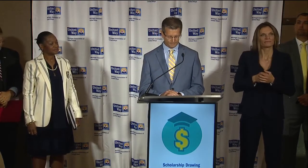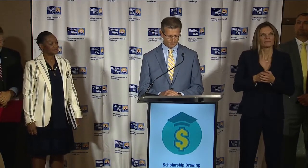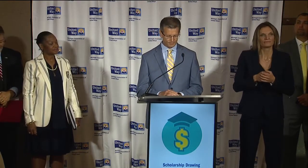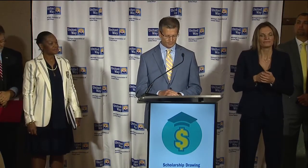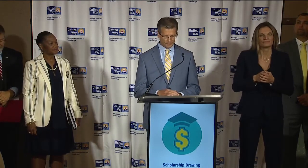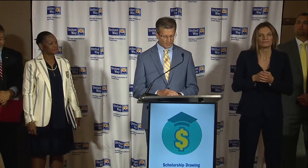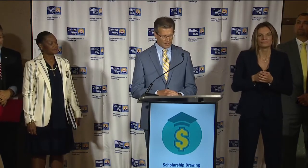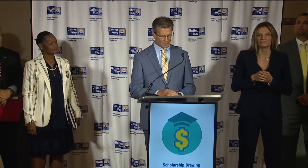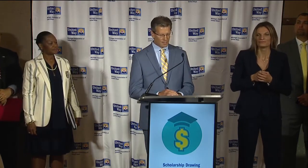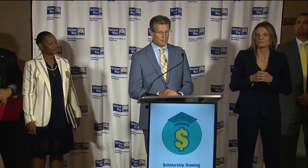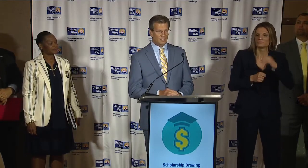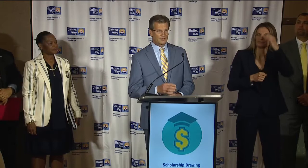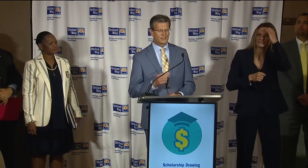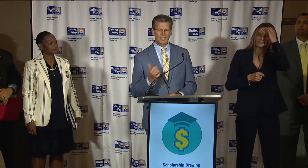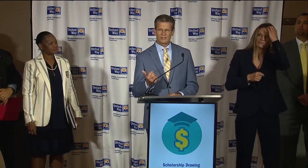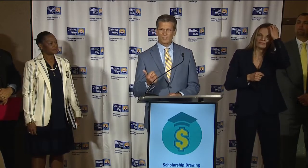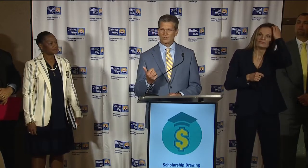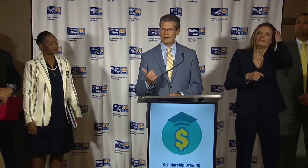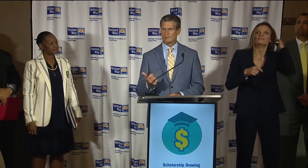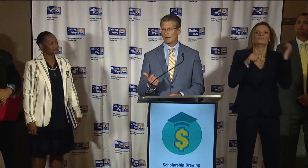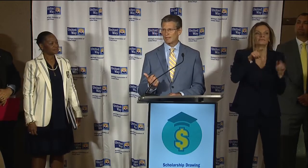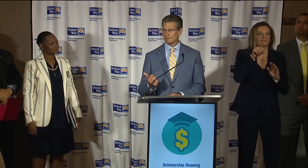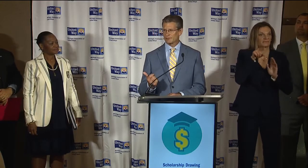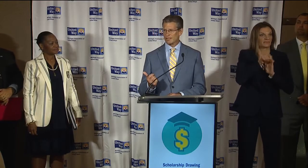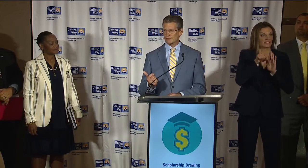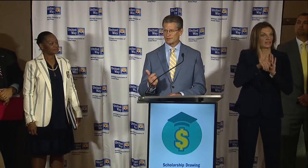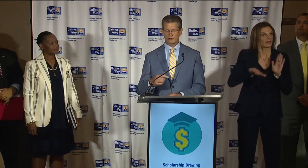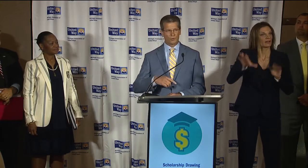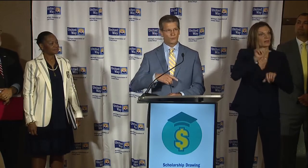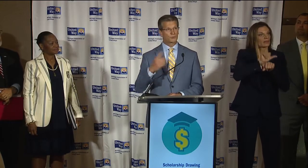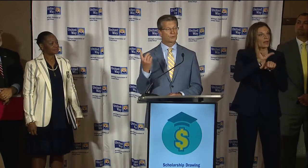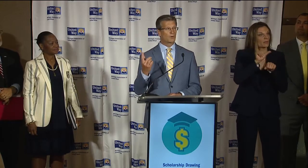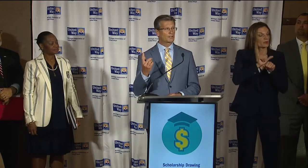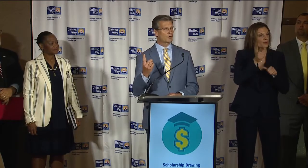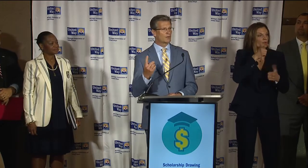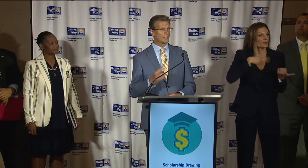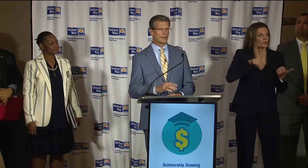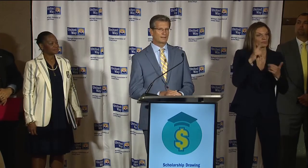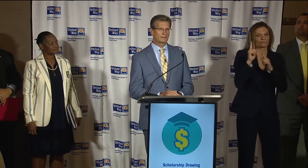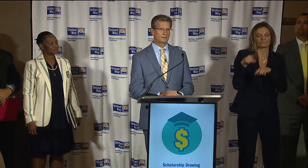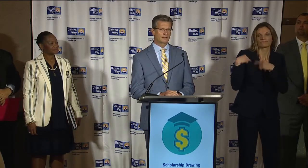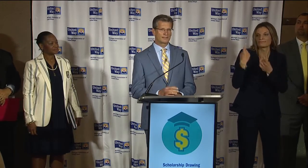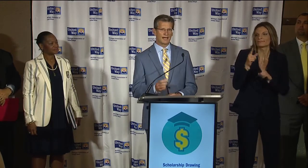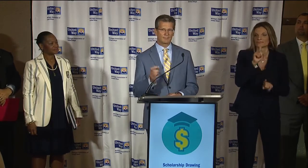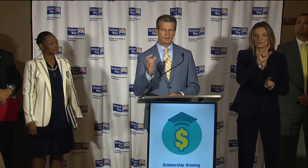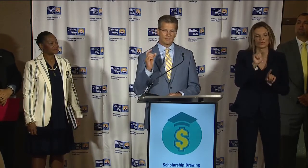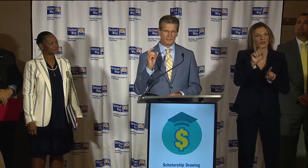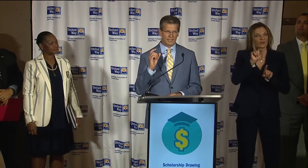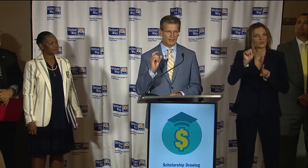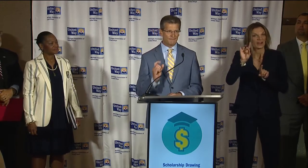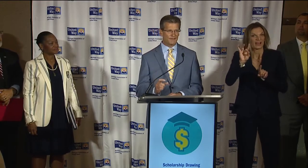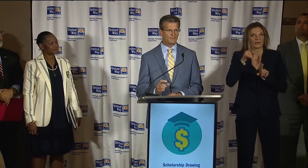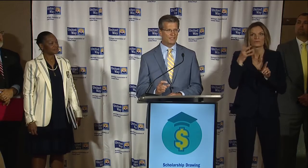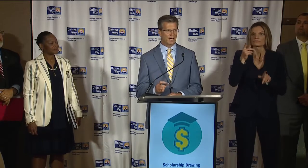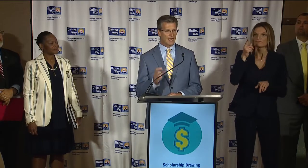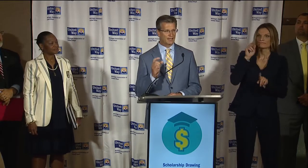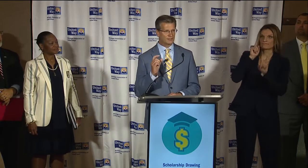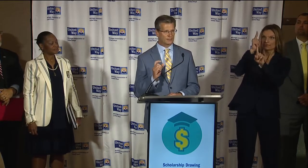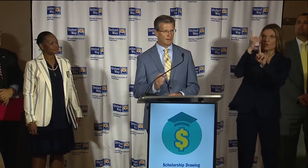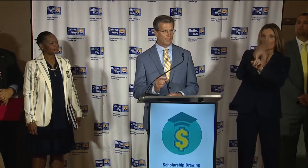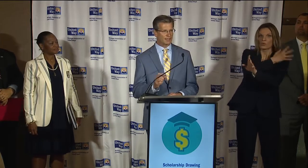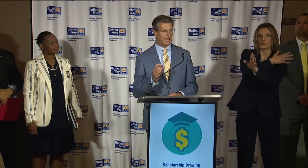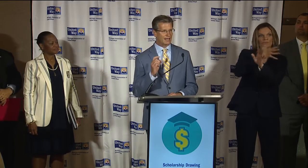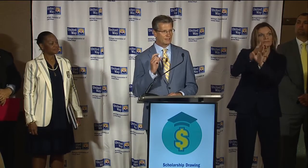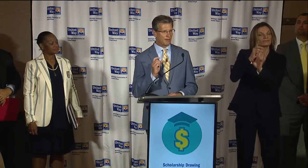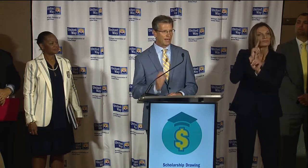year. The state's own labor market projections show through 2028 the top 50